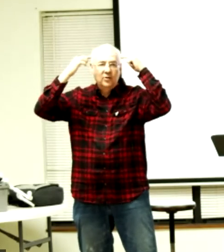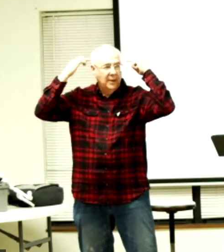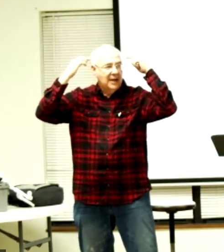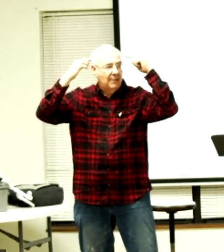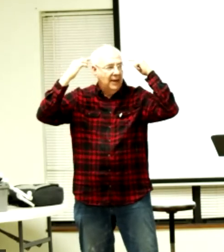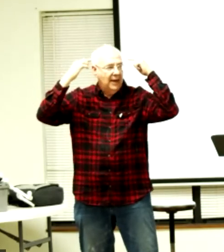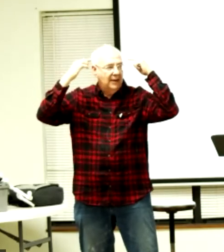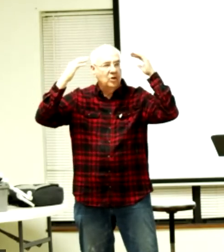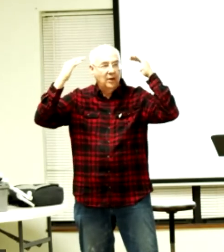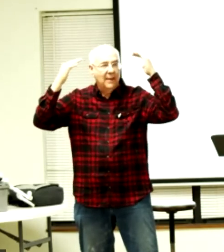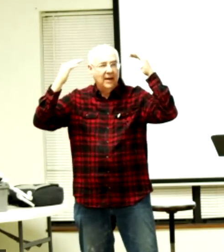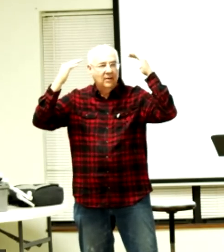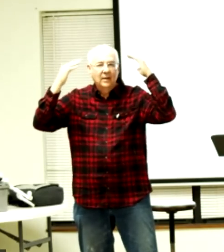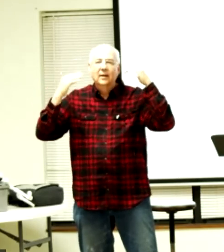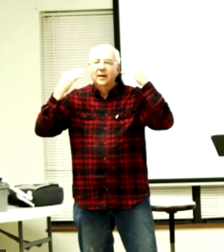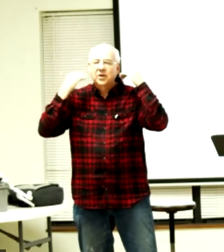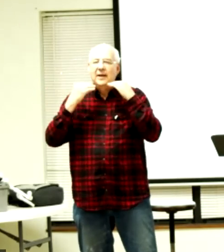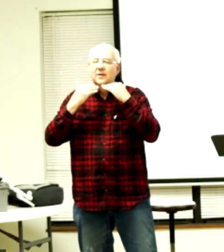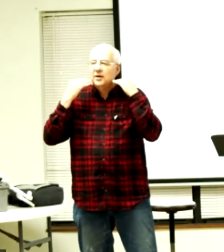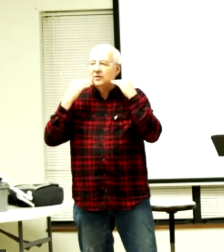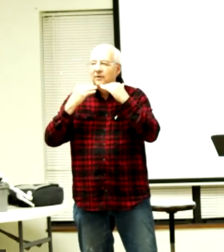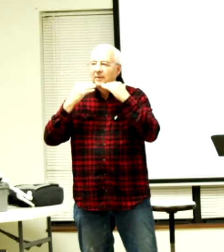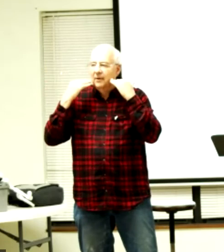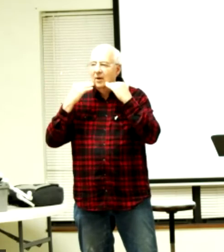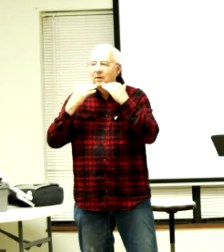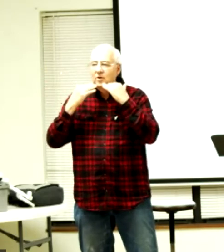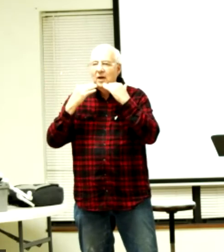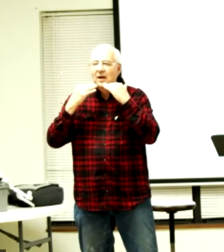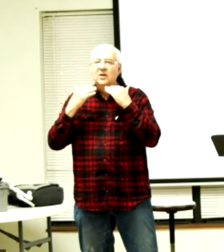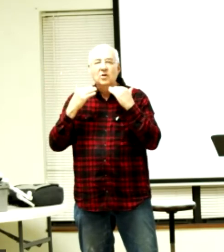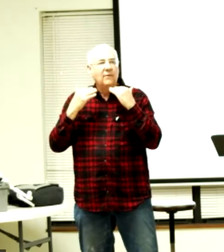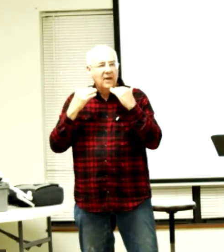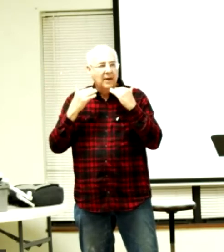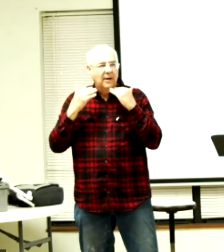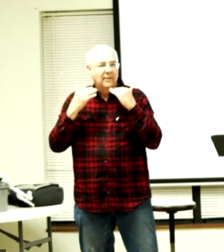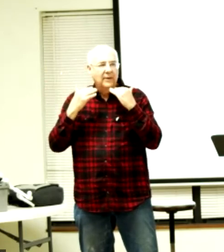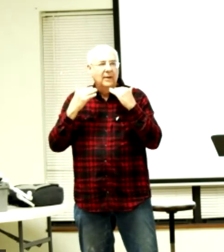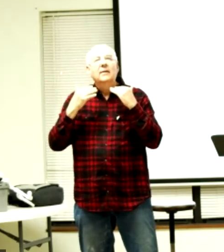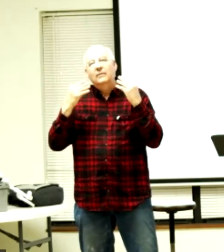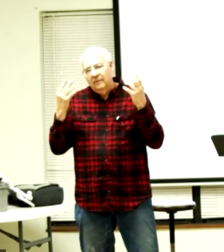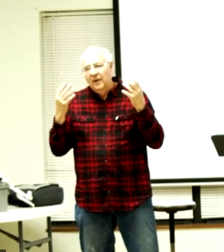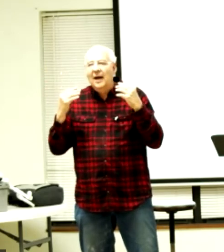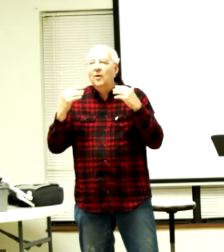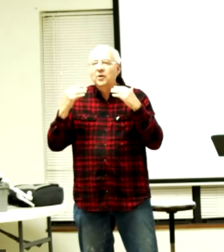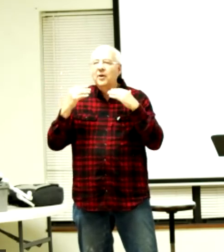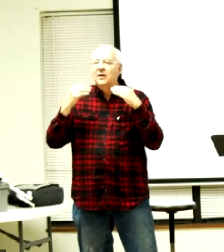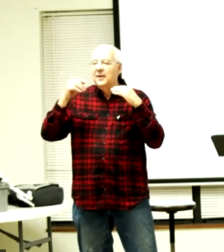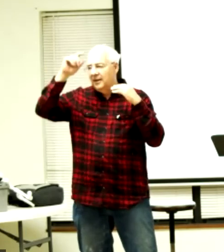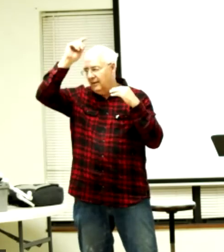from the top of the head is usually male. A sign that starts from the lower jaw is usually female. I always learned it is because of